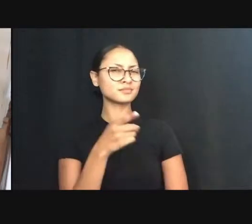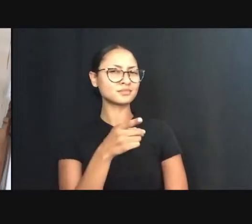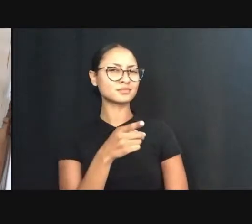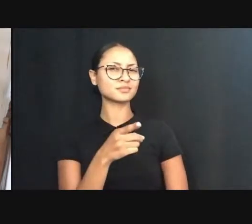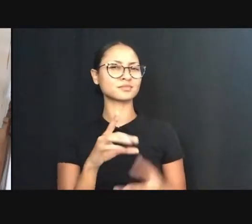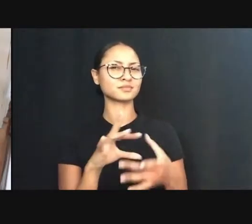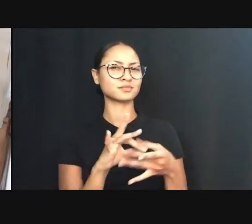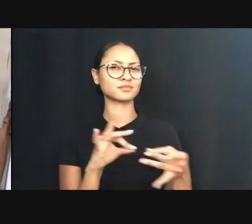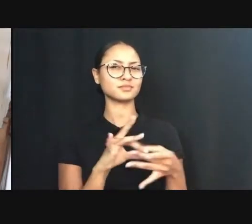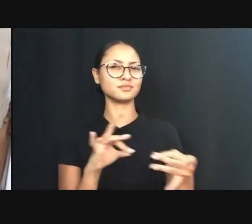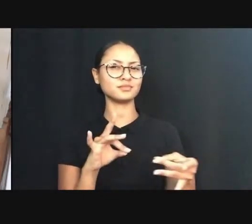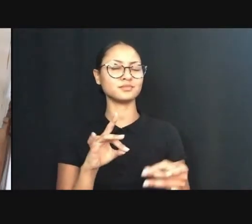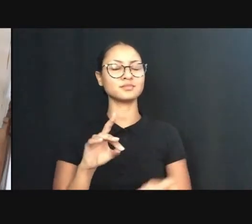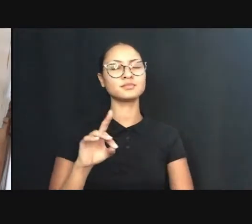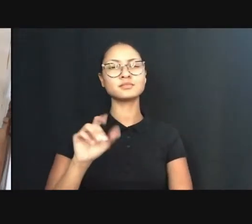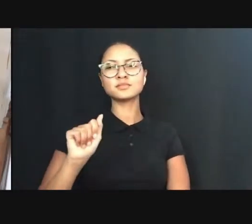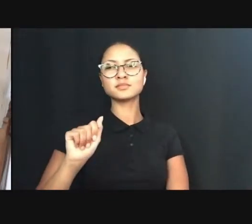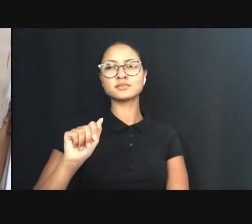auntie,